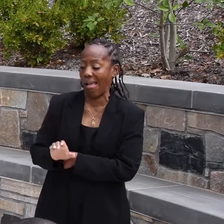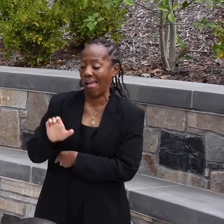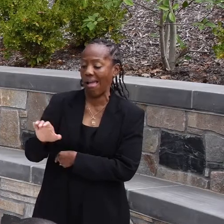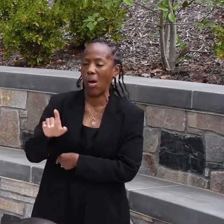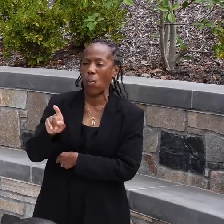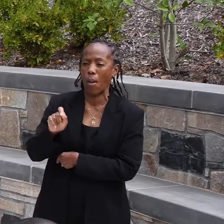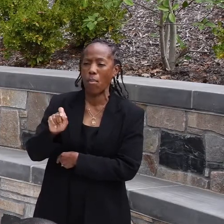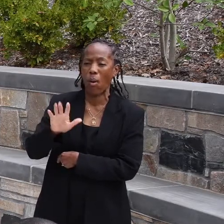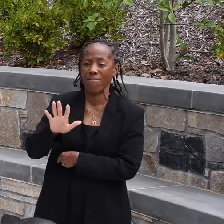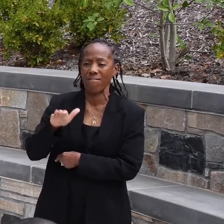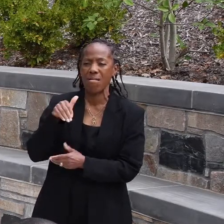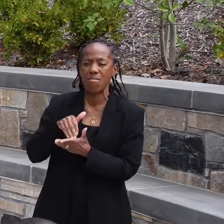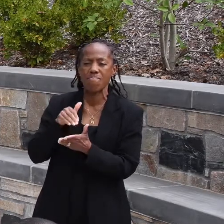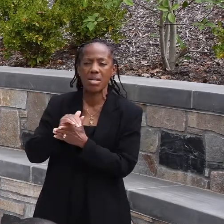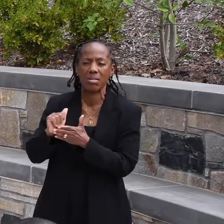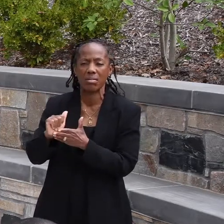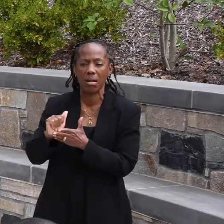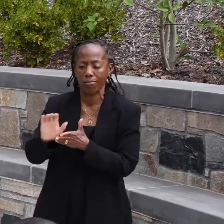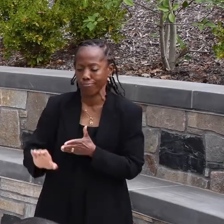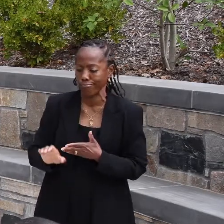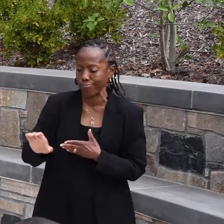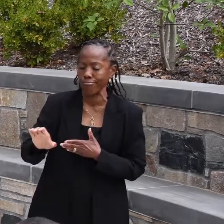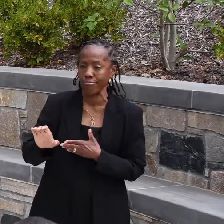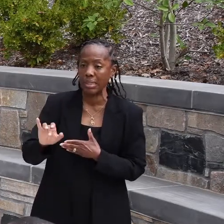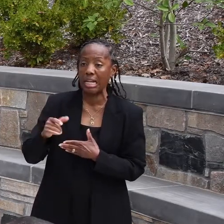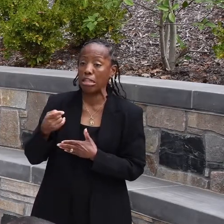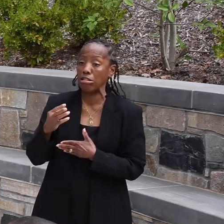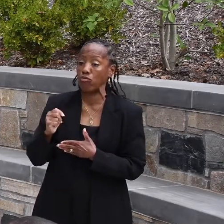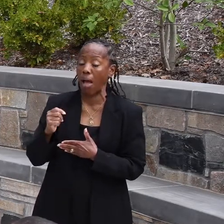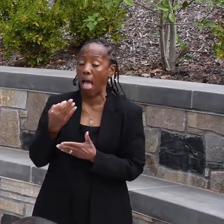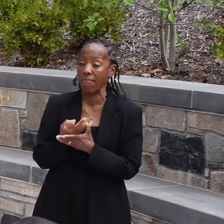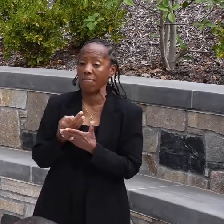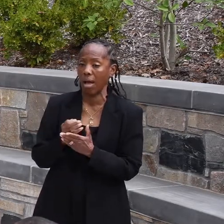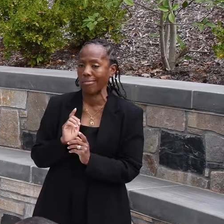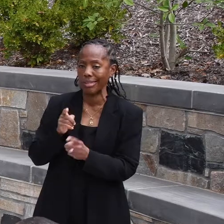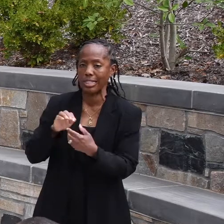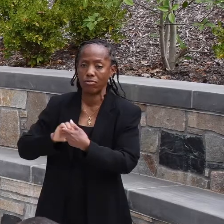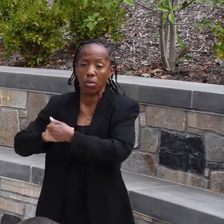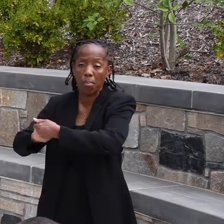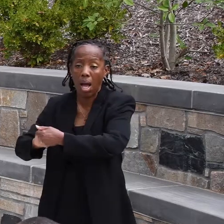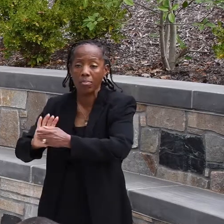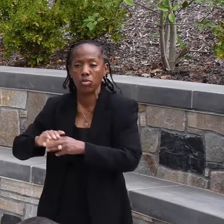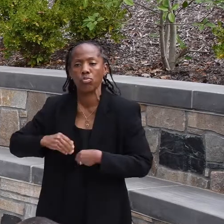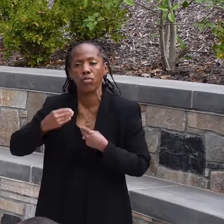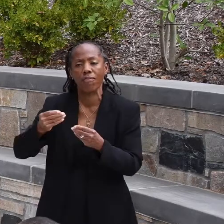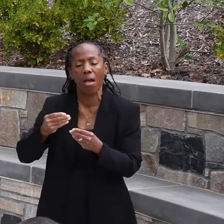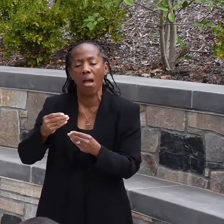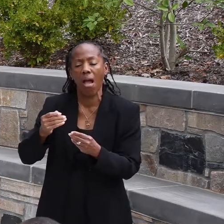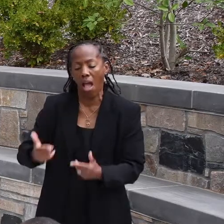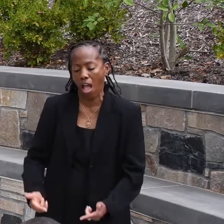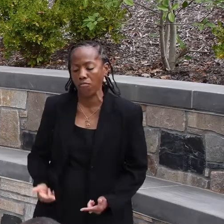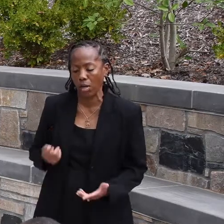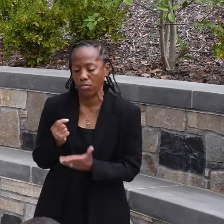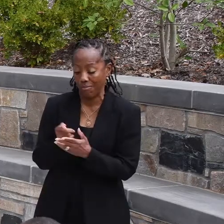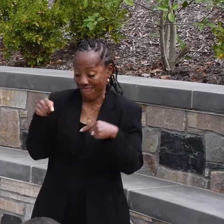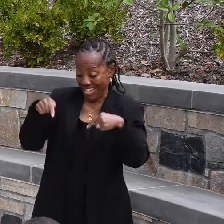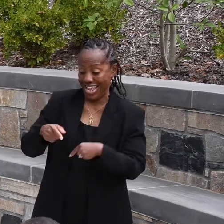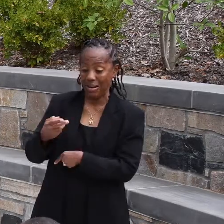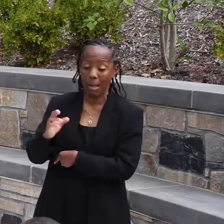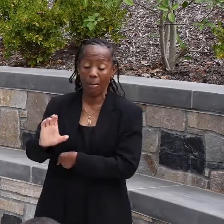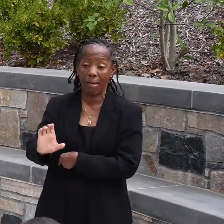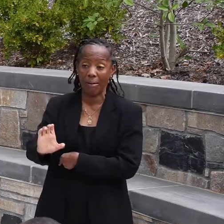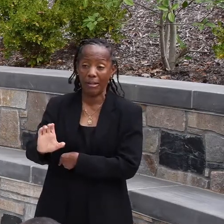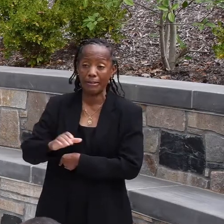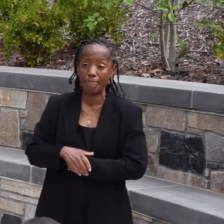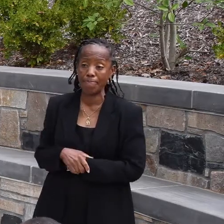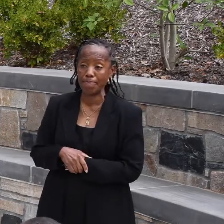allocating $1.5 million in grant funding to our partners who provide residential treatment for here in Howard